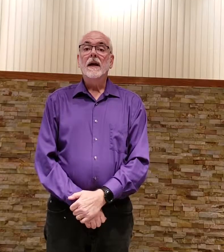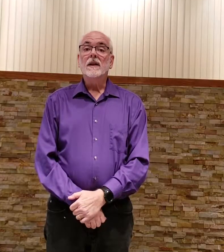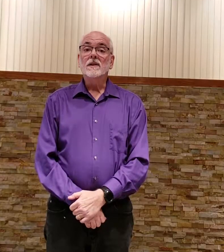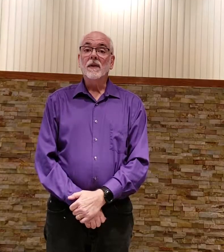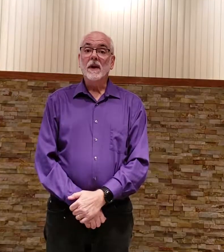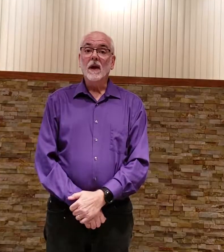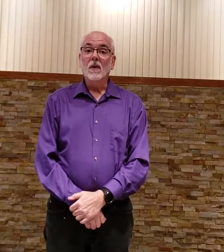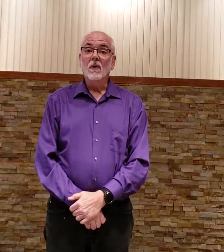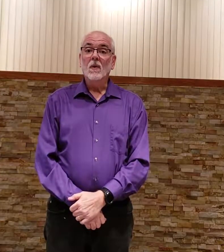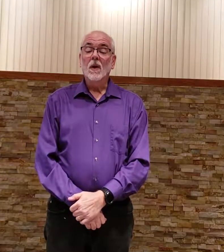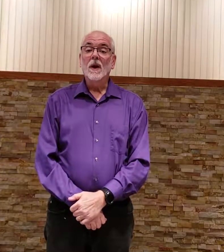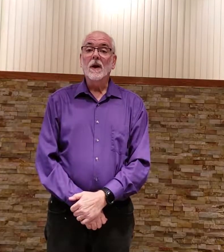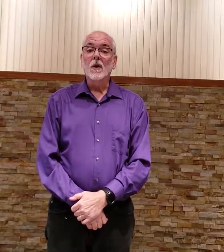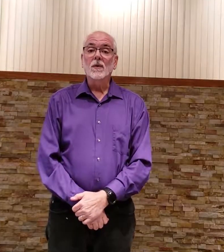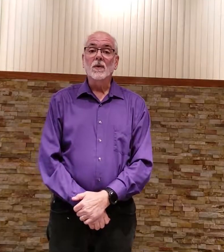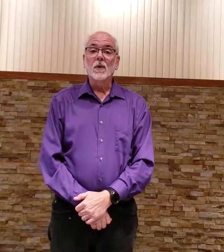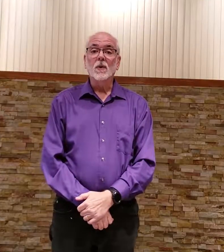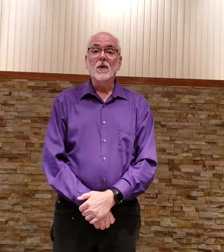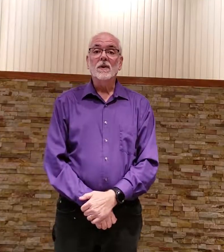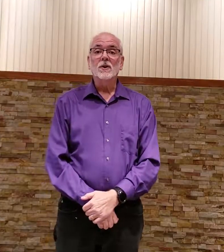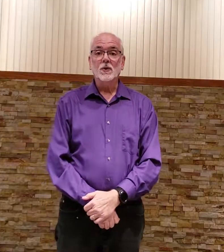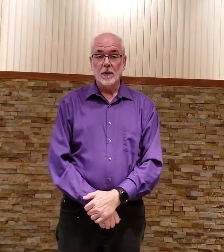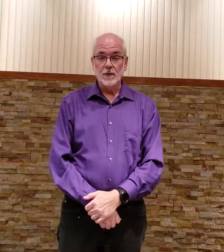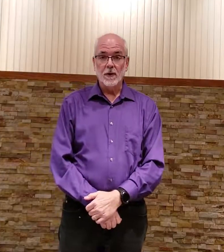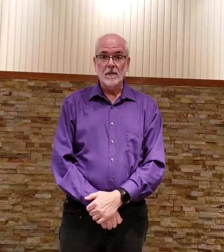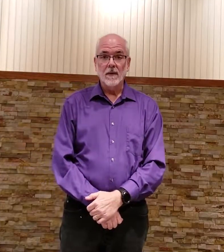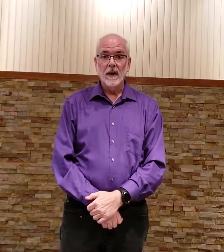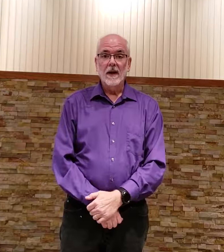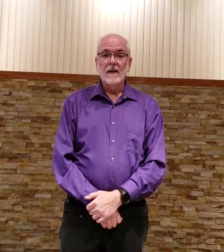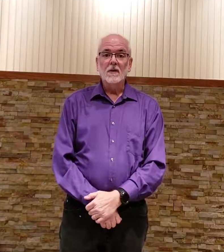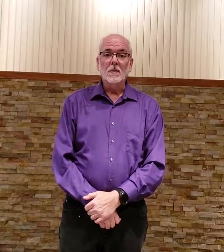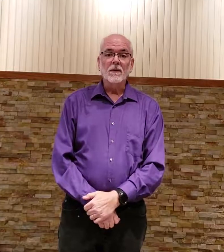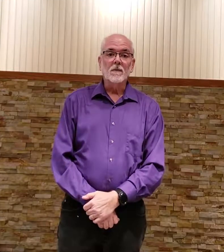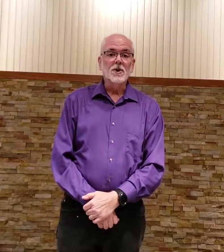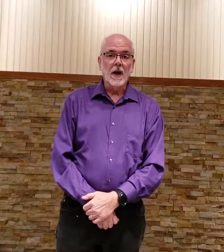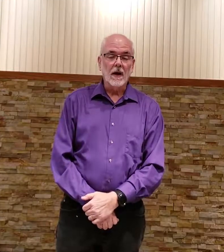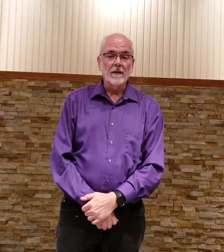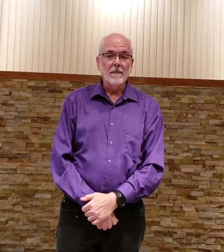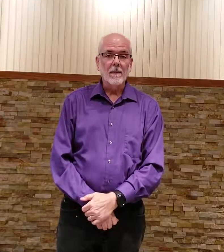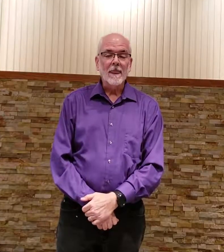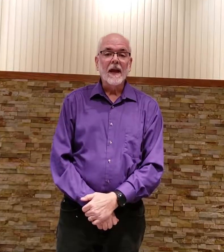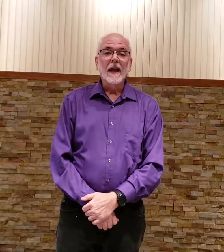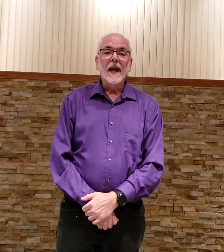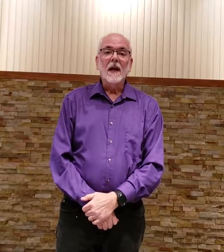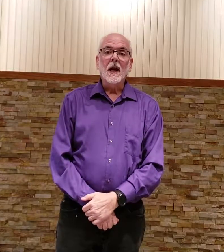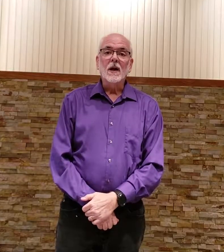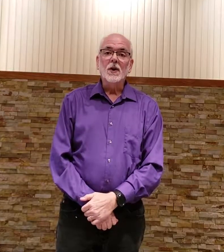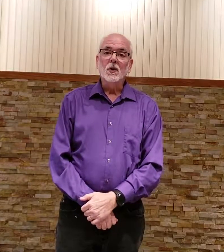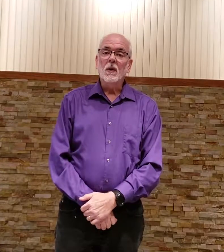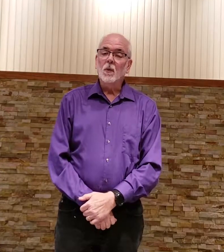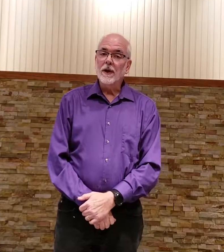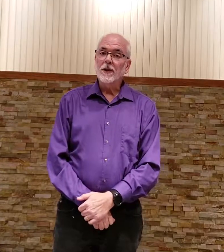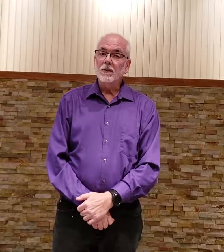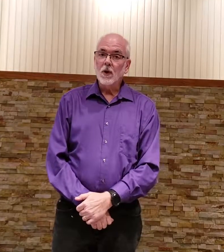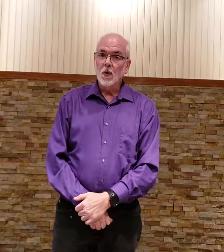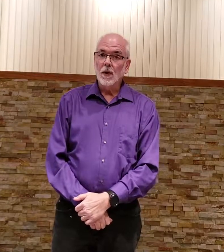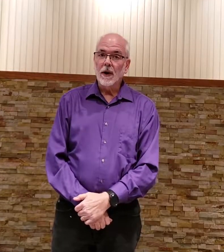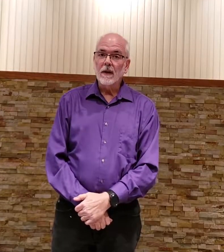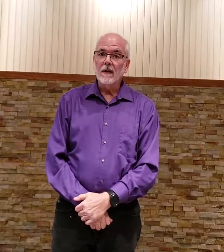In this video, we're going to go through the scripture from John. And I'm going to do it with the recording that